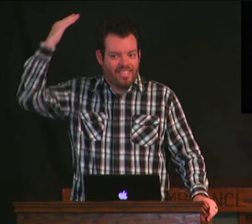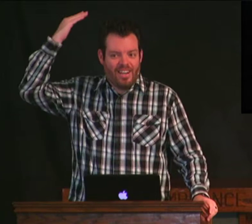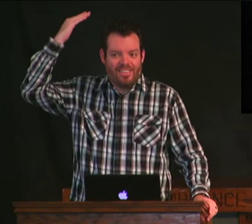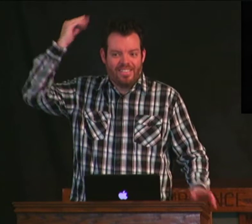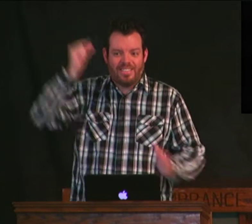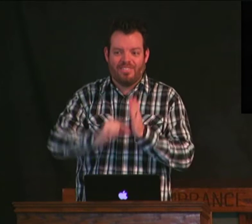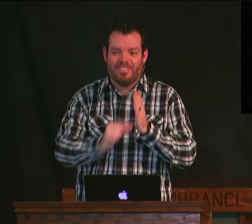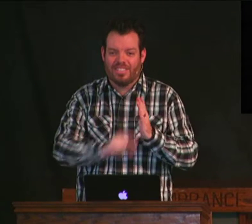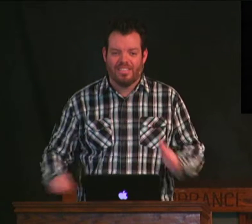you go. There's the verse.